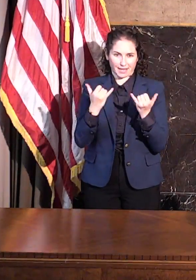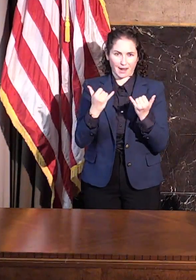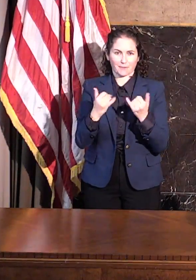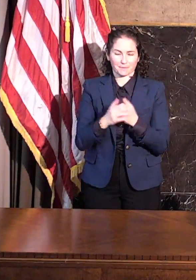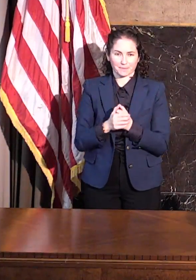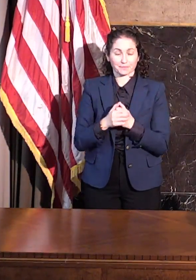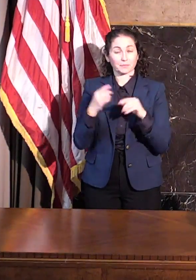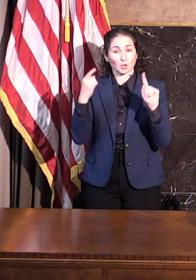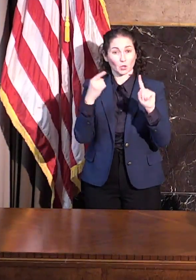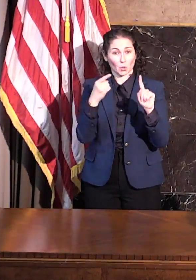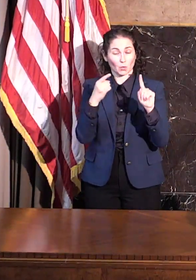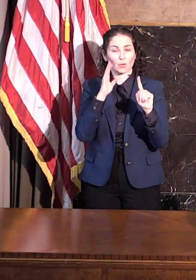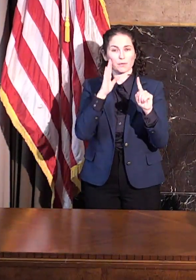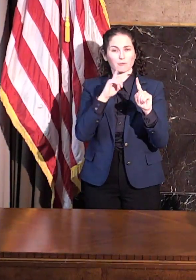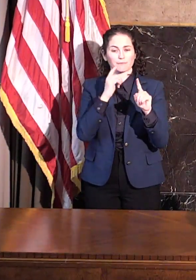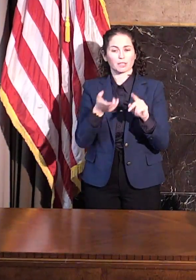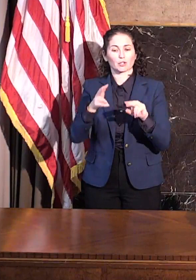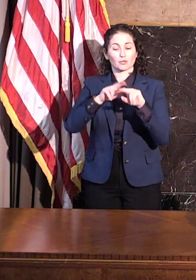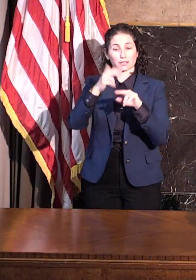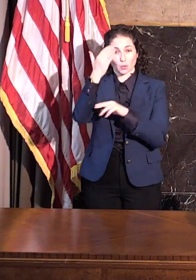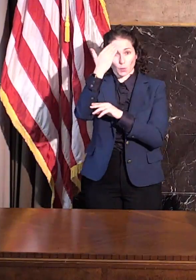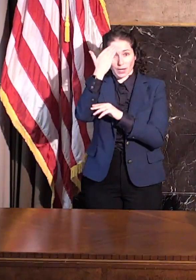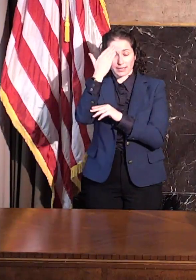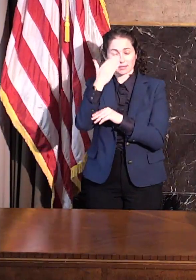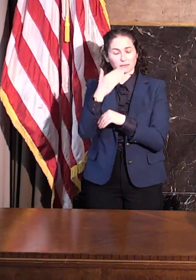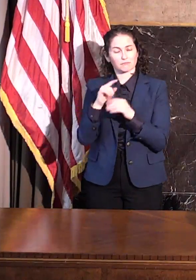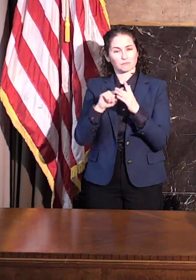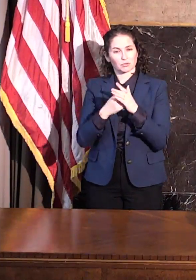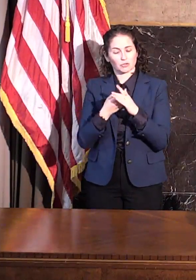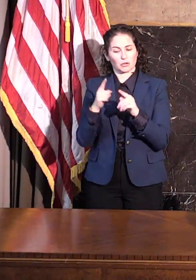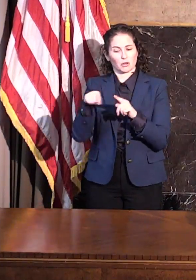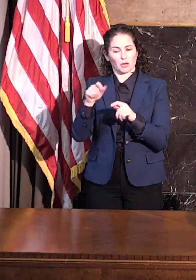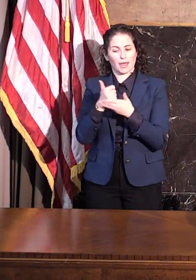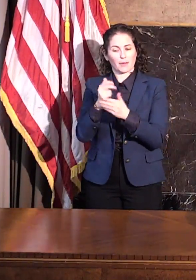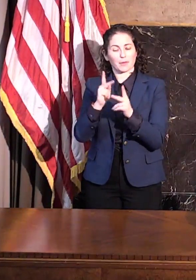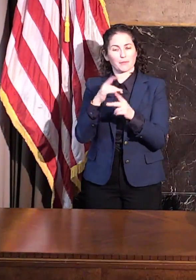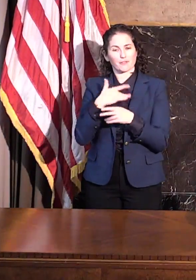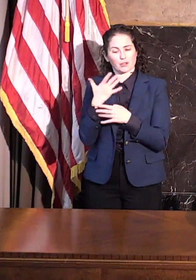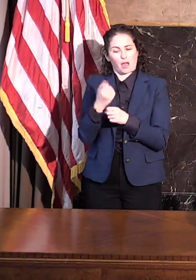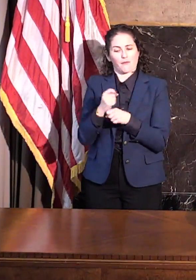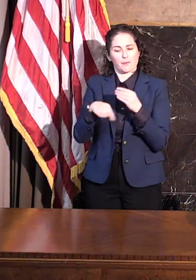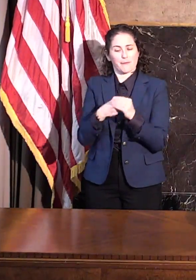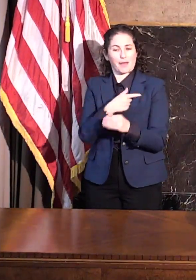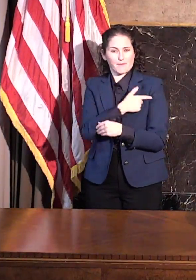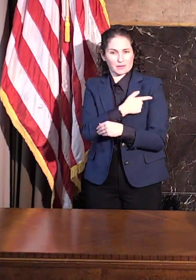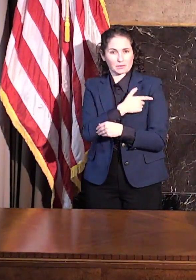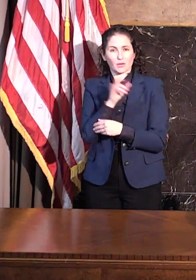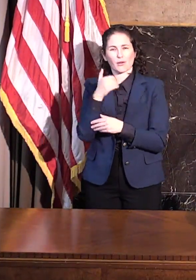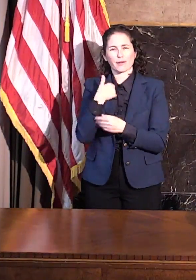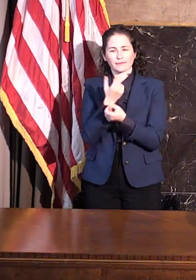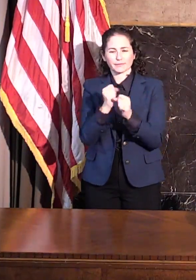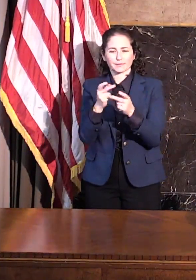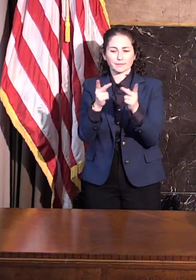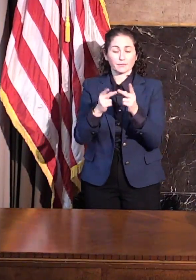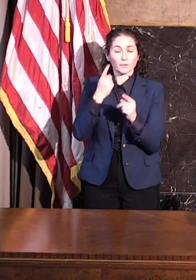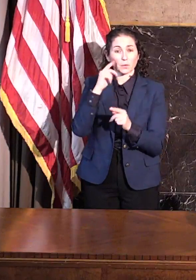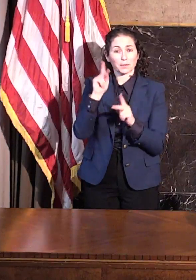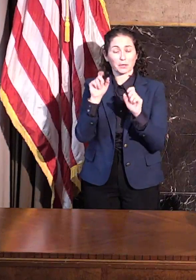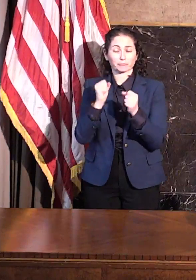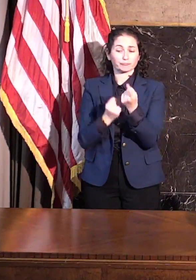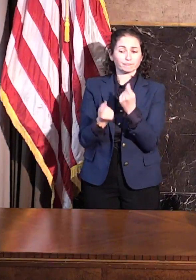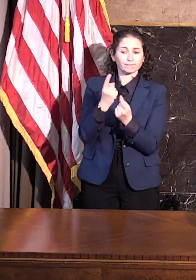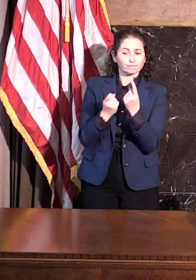own community. That's what it's going to take to reach every corner of the state, and that is the campaign, the Bring Back Louisiana